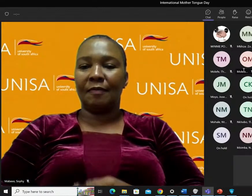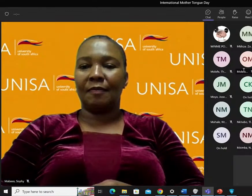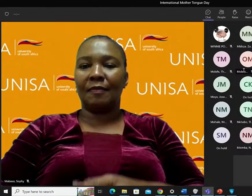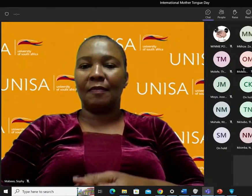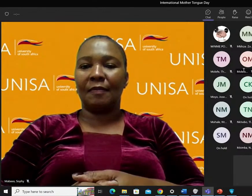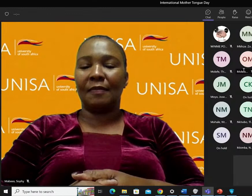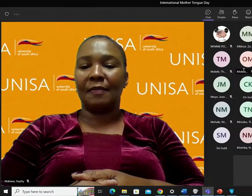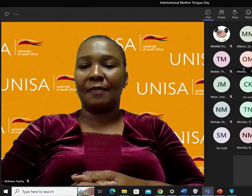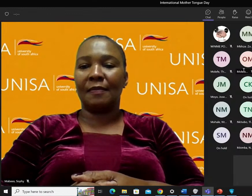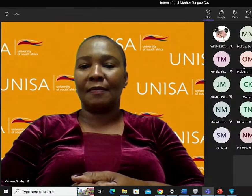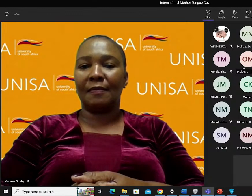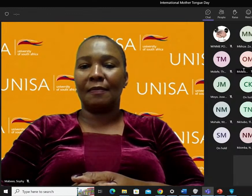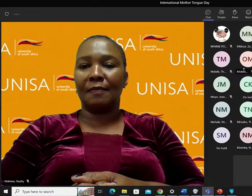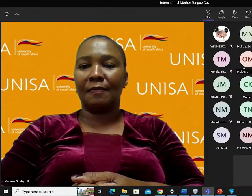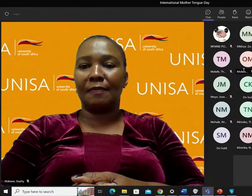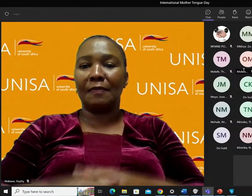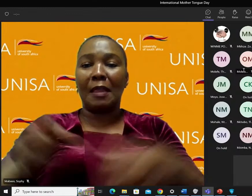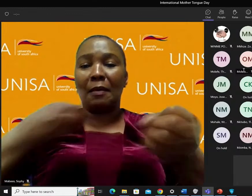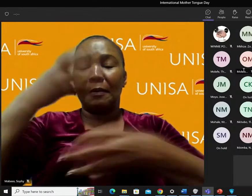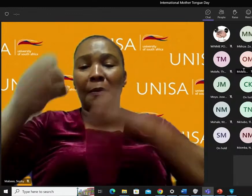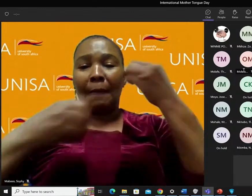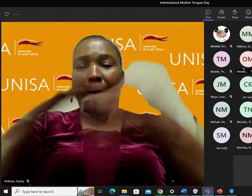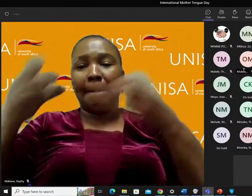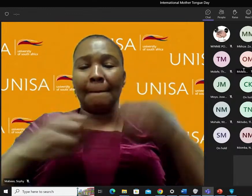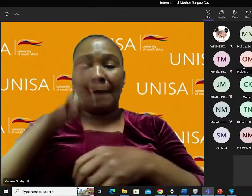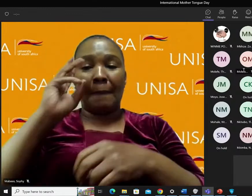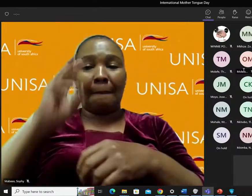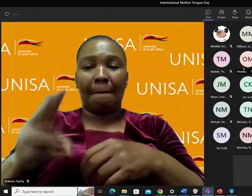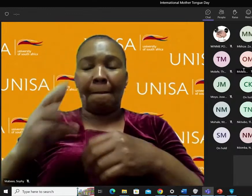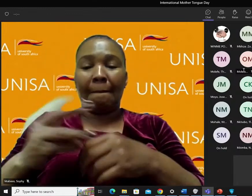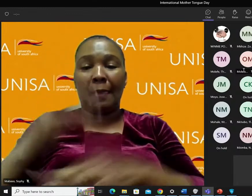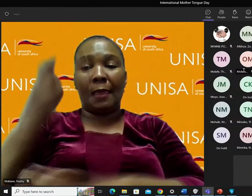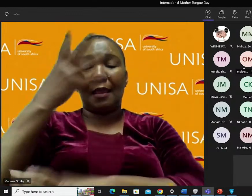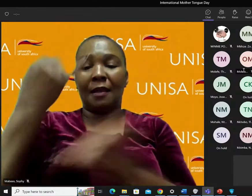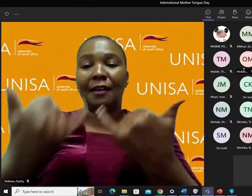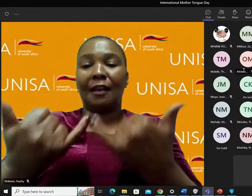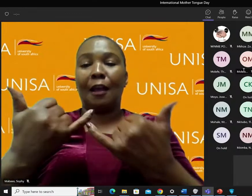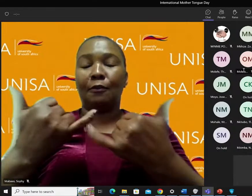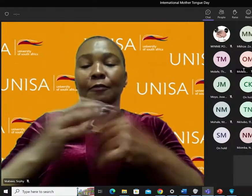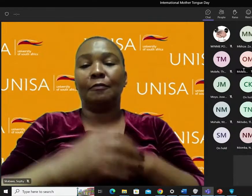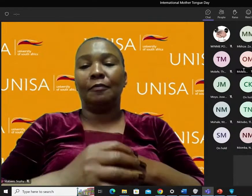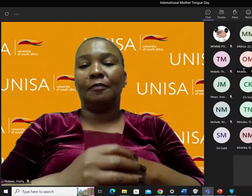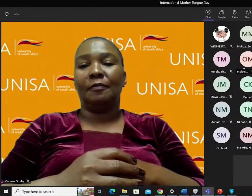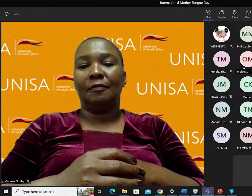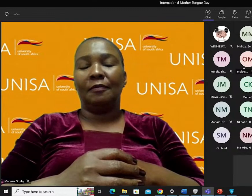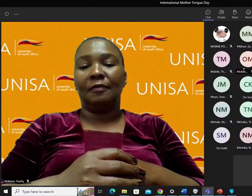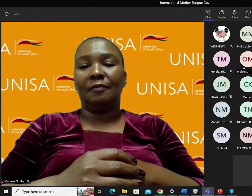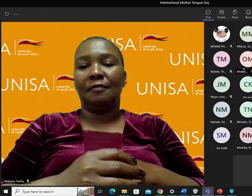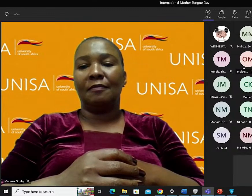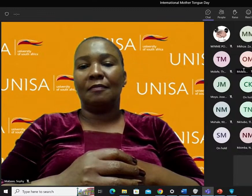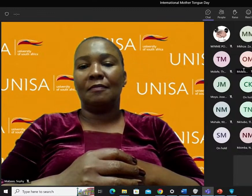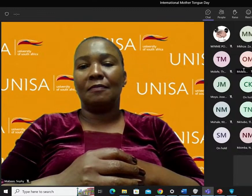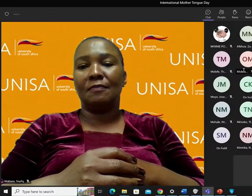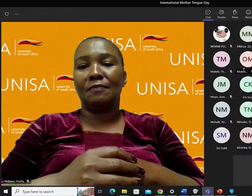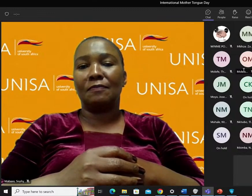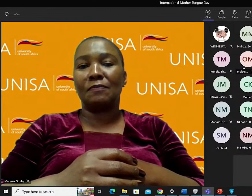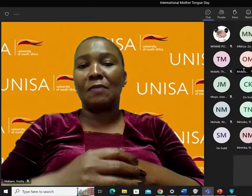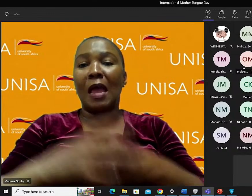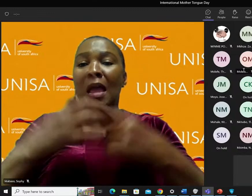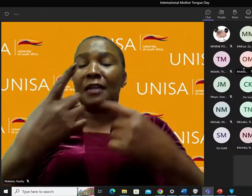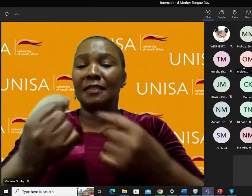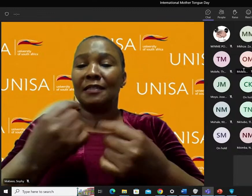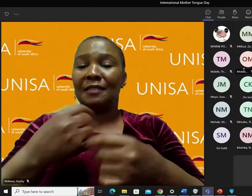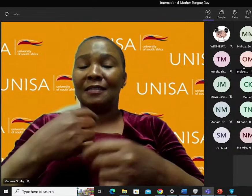Sareto se ke tlo go sareta mo, the poem that I'm going to present now, ke e ke itlhametše go yona. I wrote